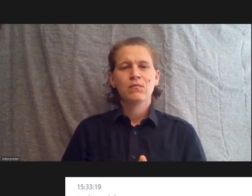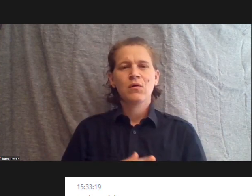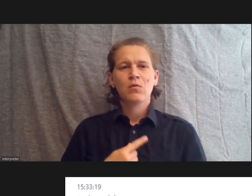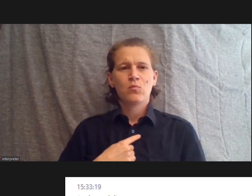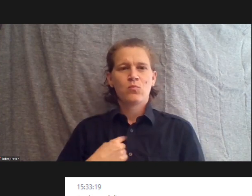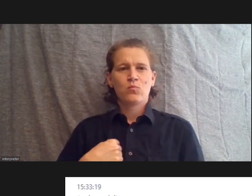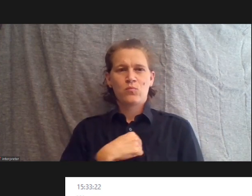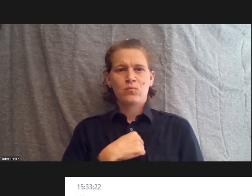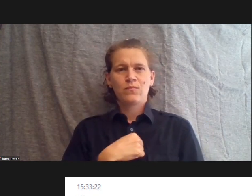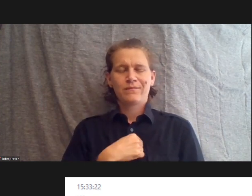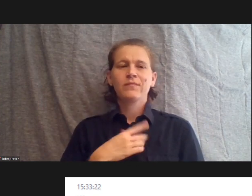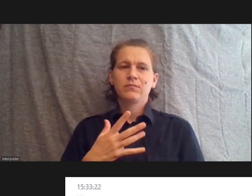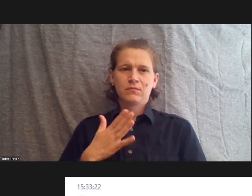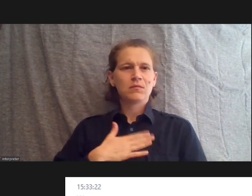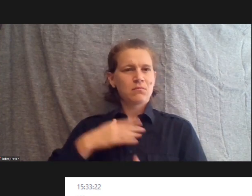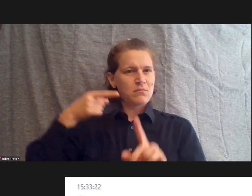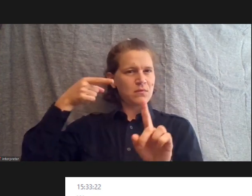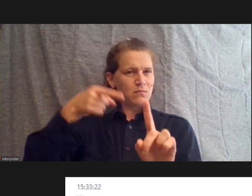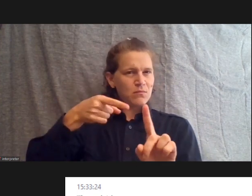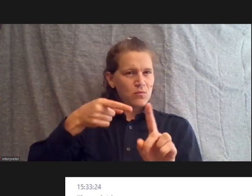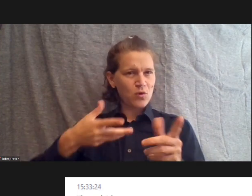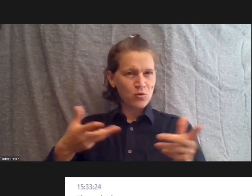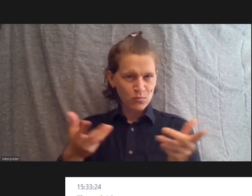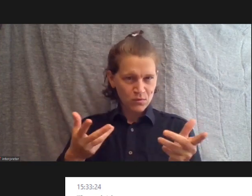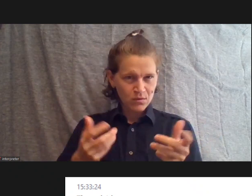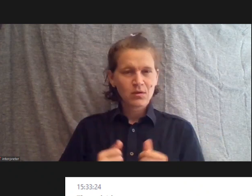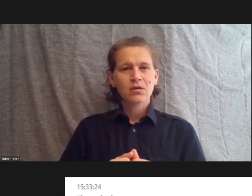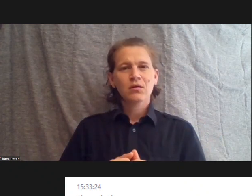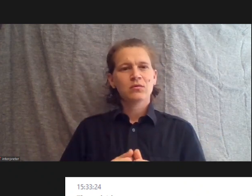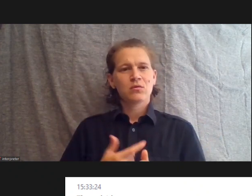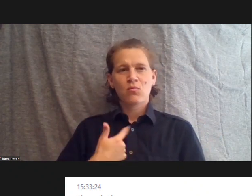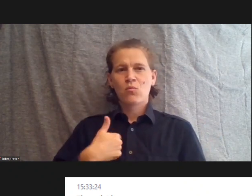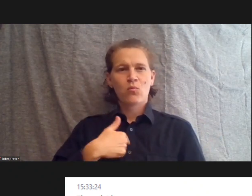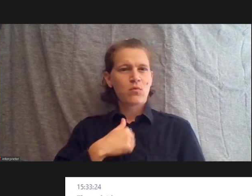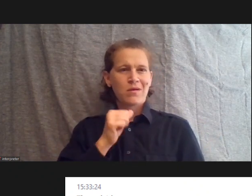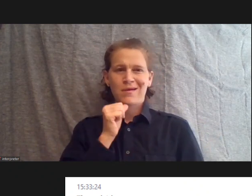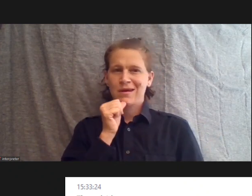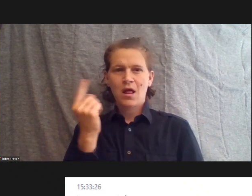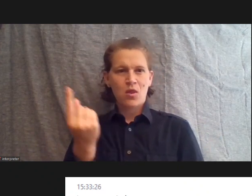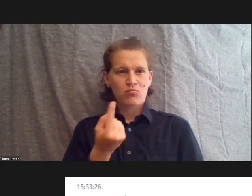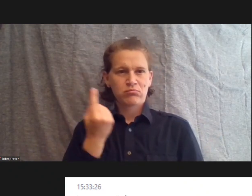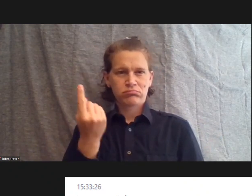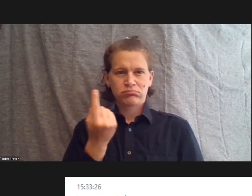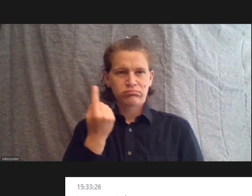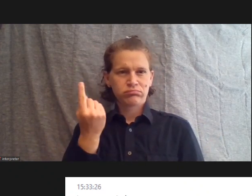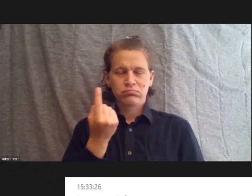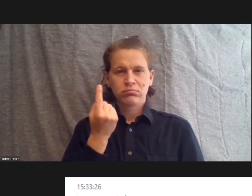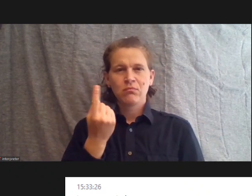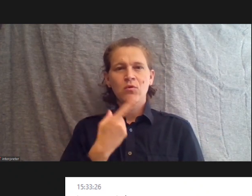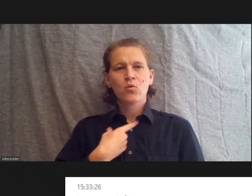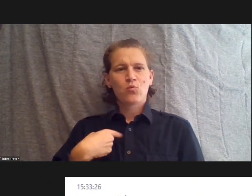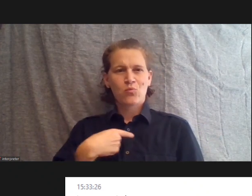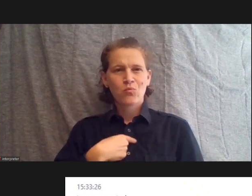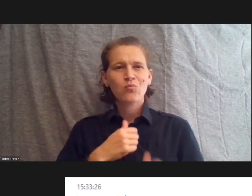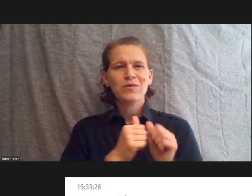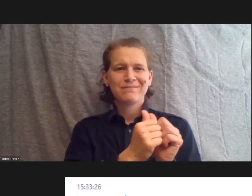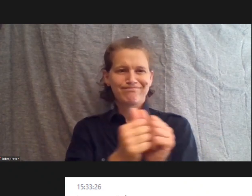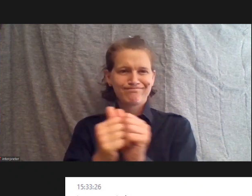The point is, we are not alone. We are